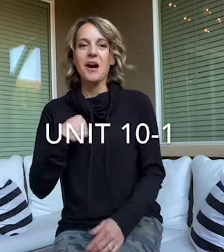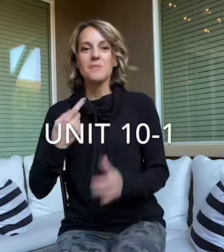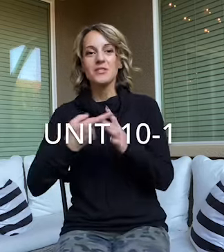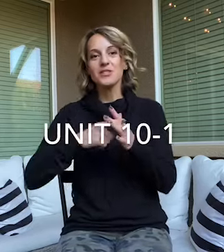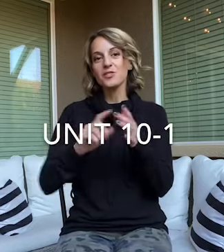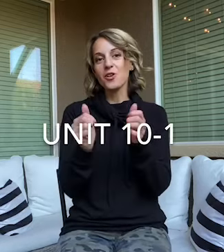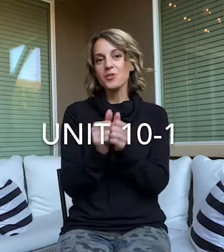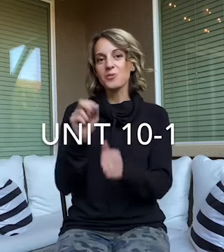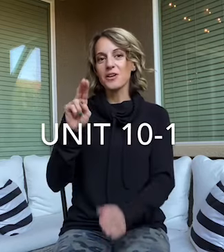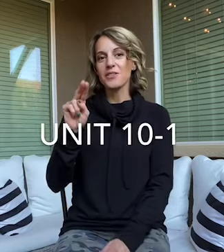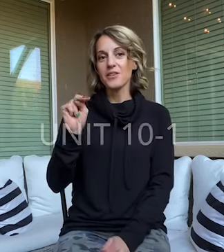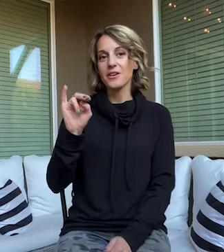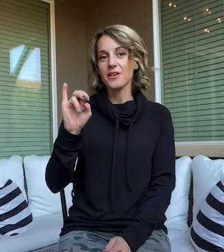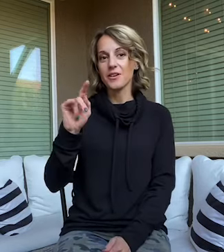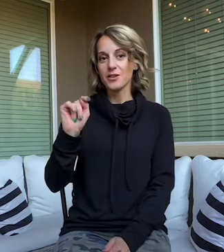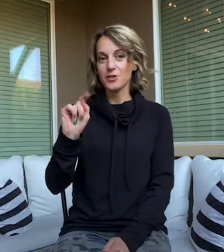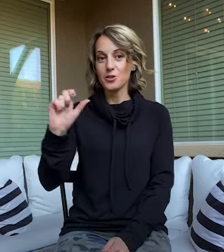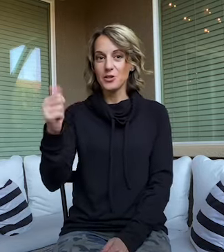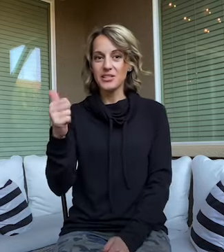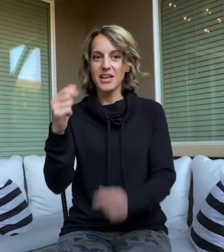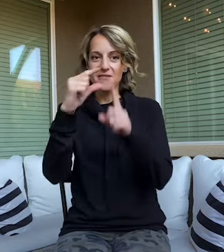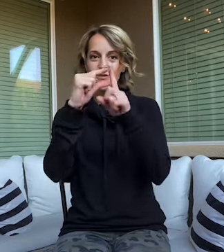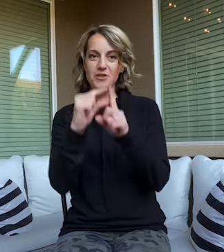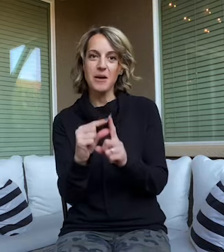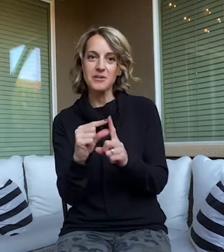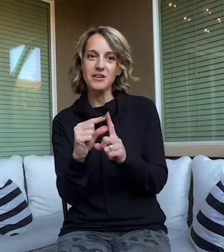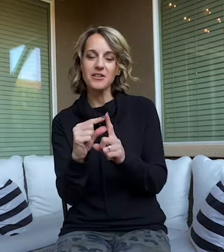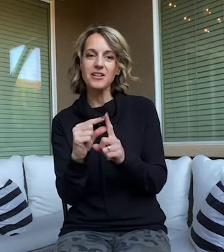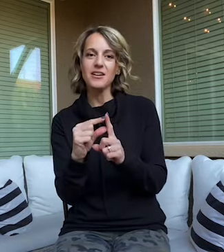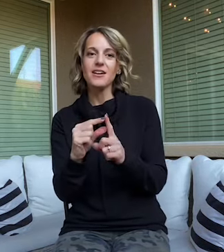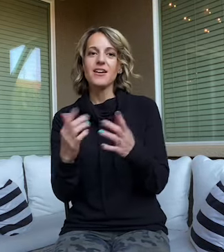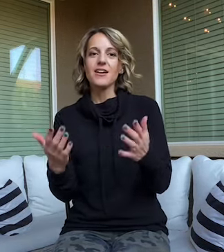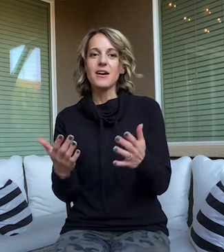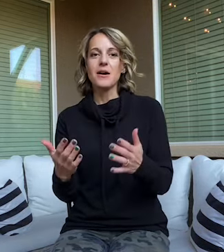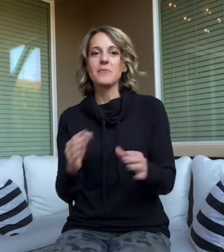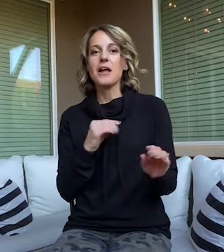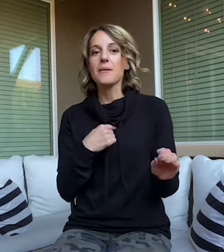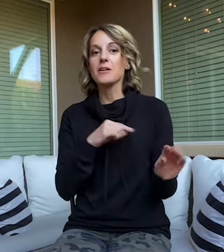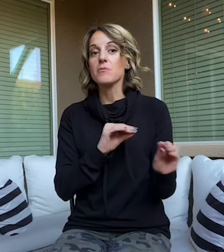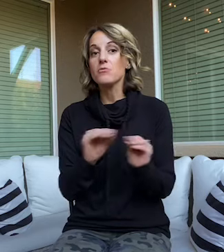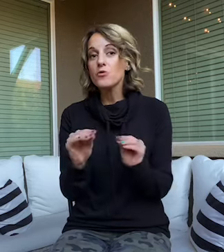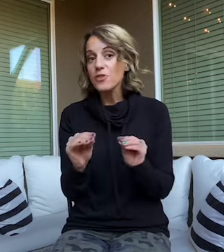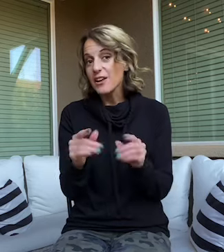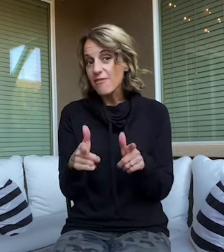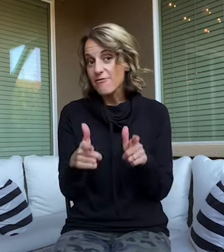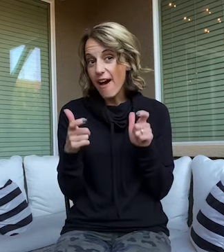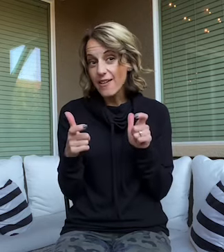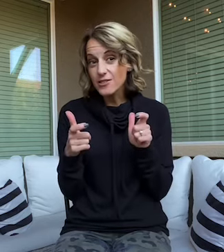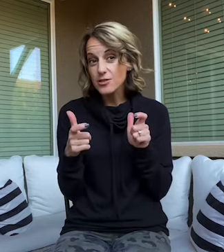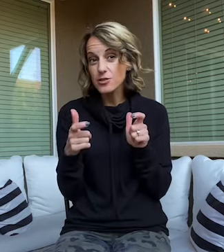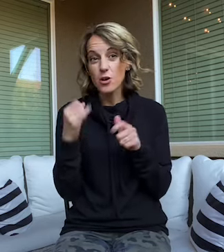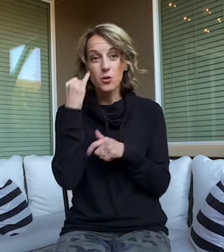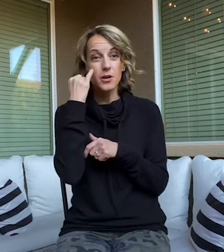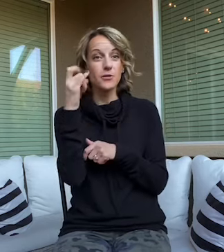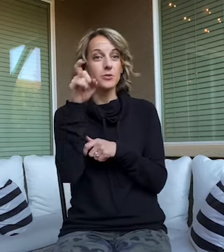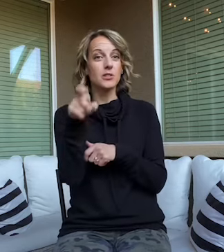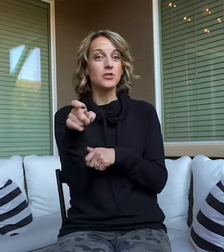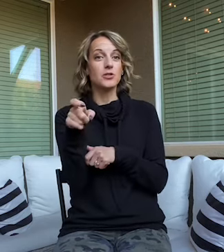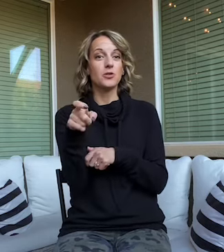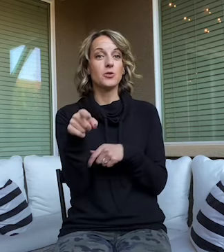I'm going to start with Unit 10 vocabulary, and I'm going to move kind of fast, so if you need to